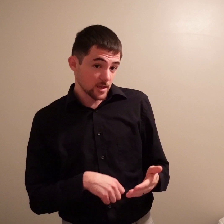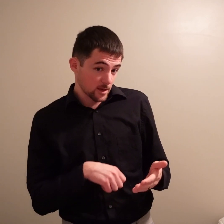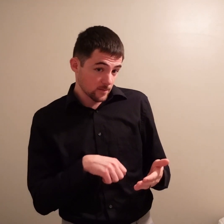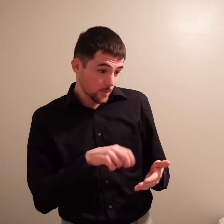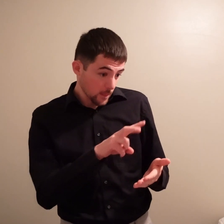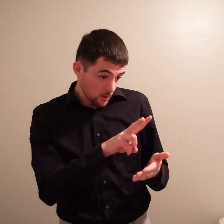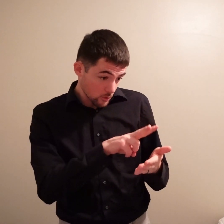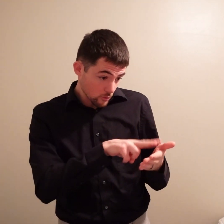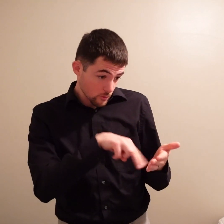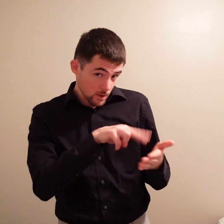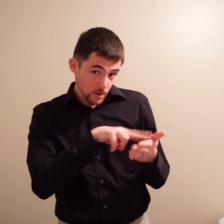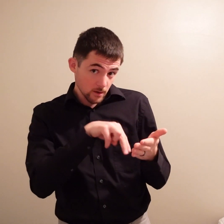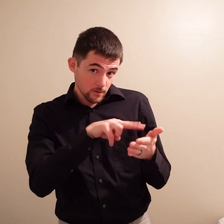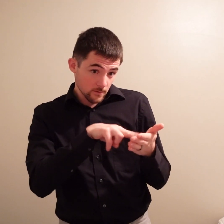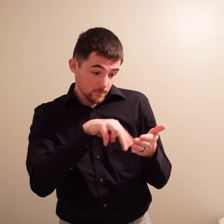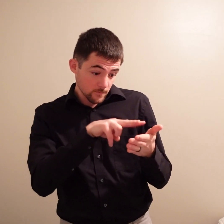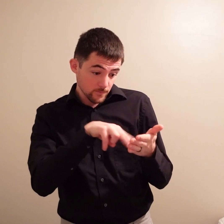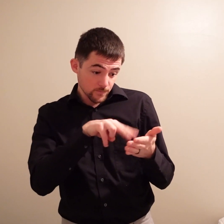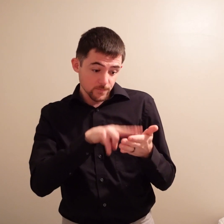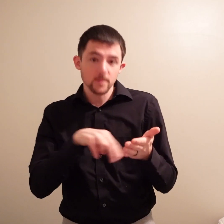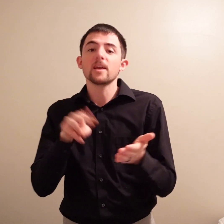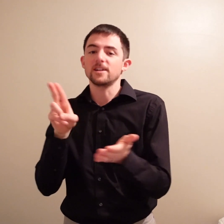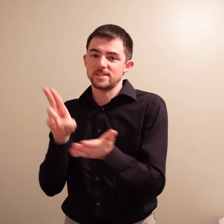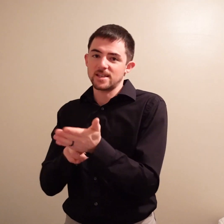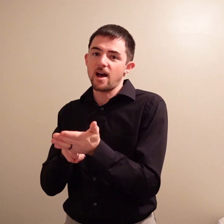say, read and sign.